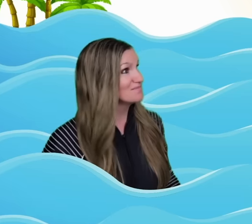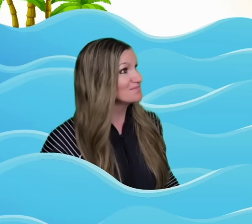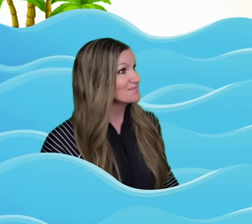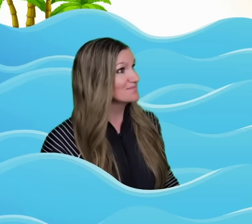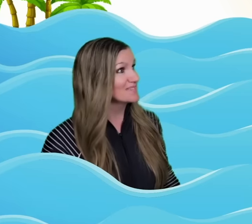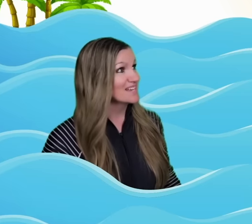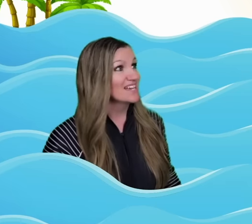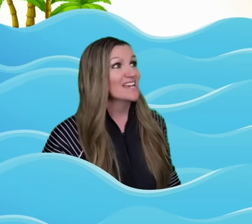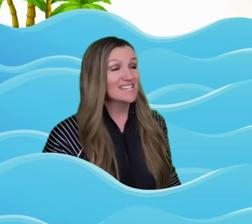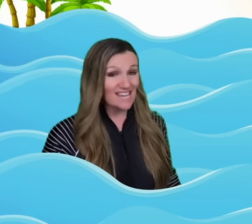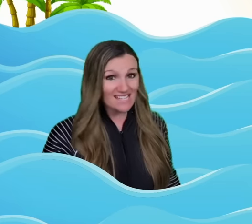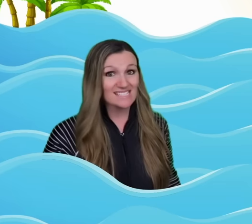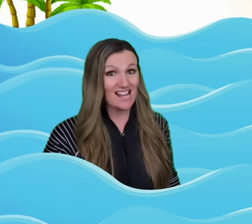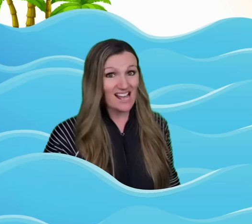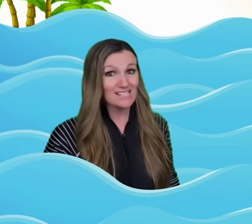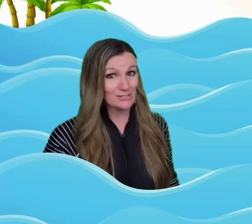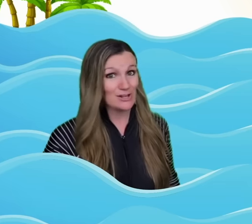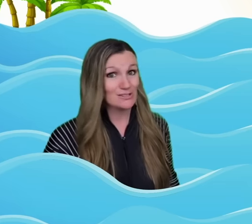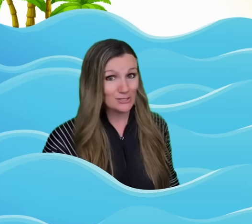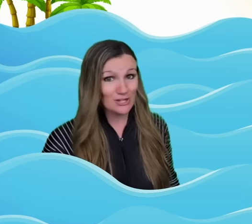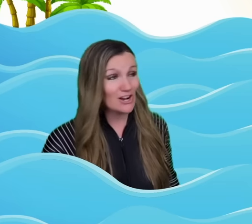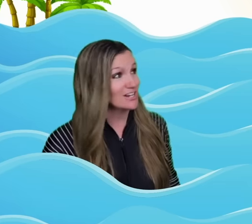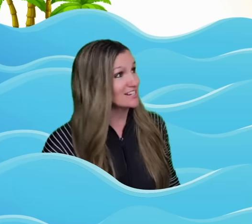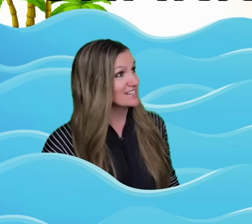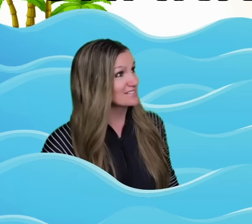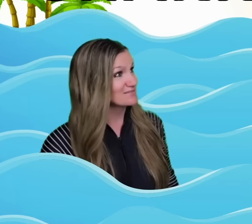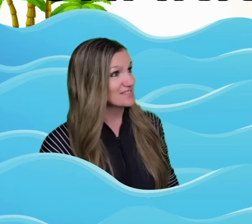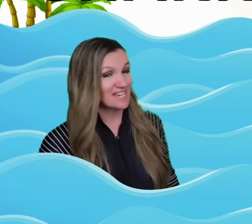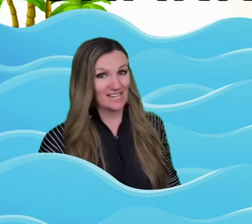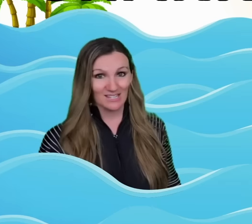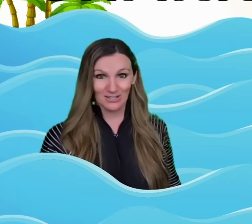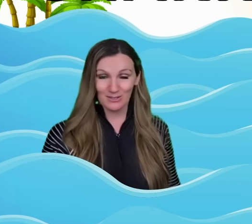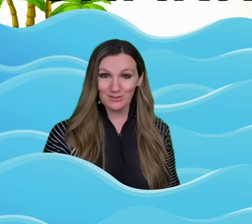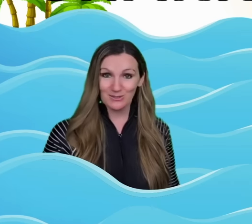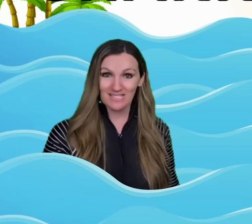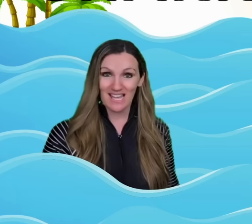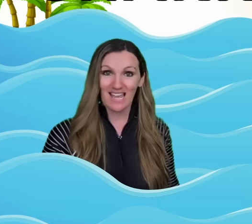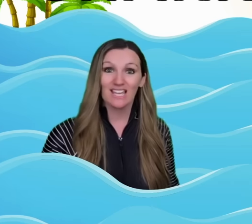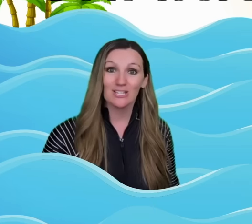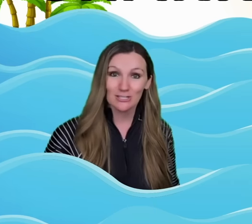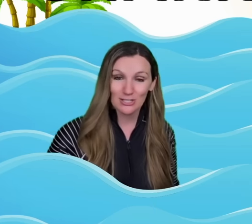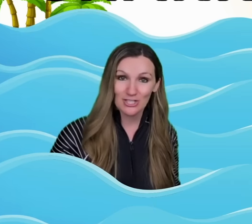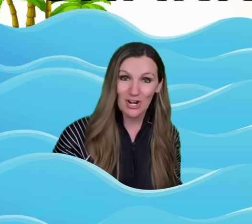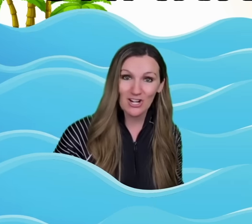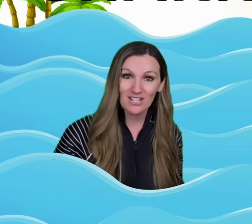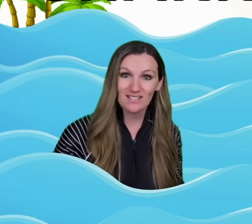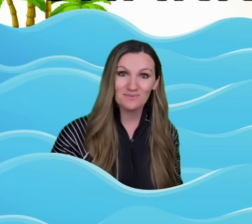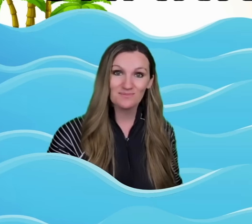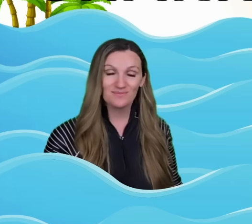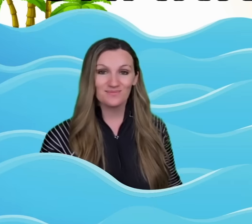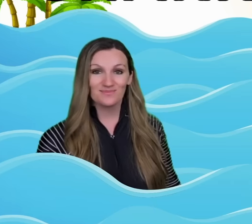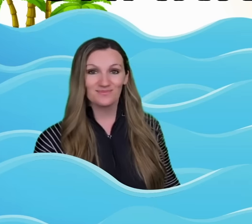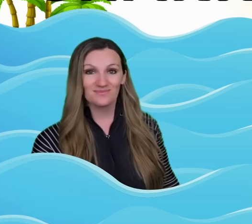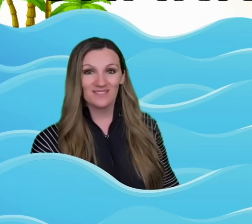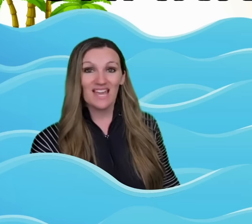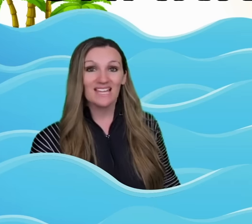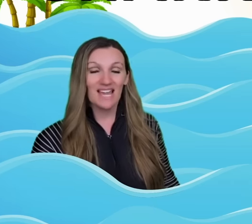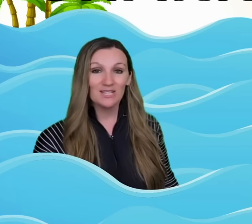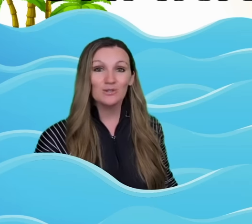a shark? Yes, I saw a shark. Can you say shark? Can you